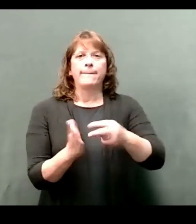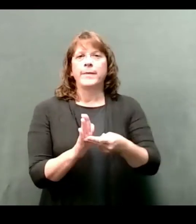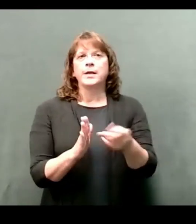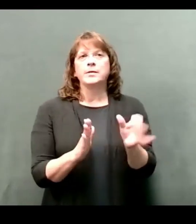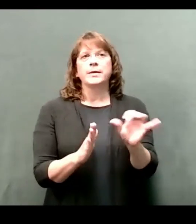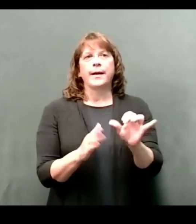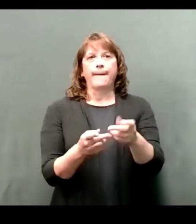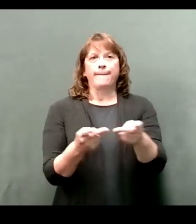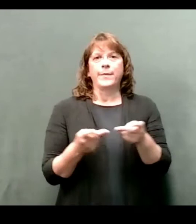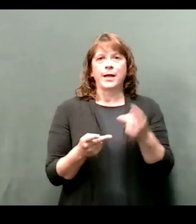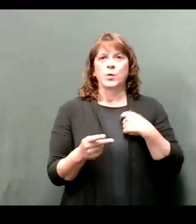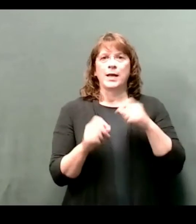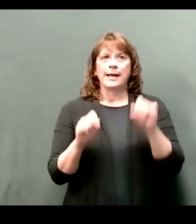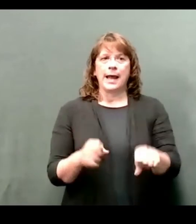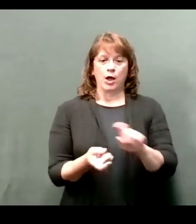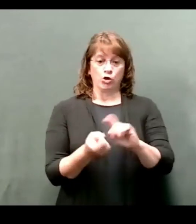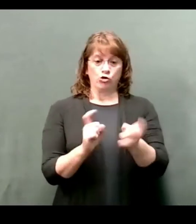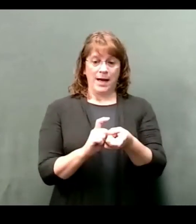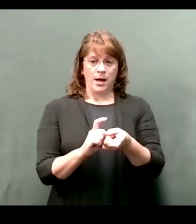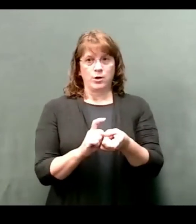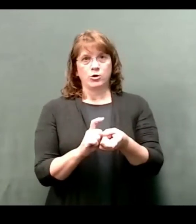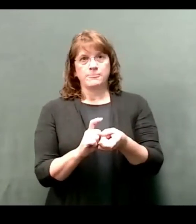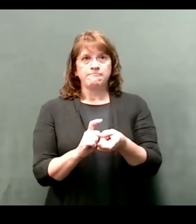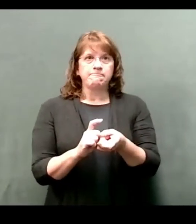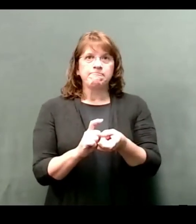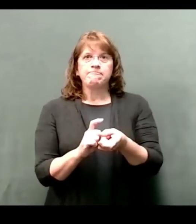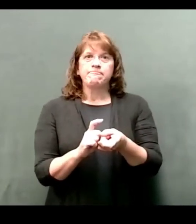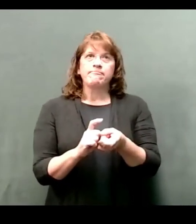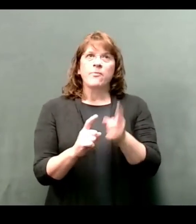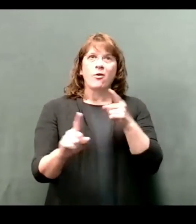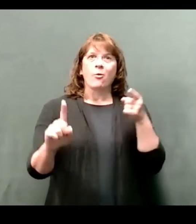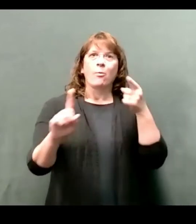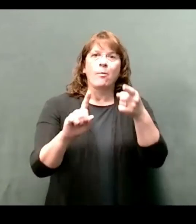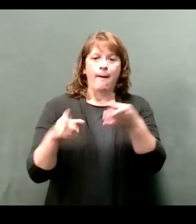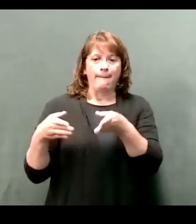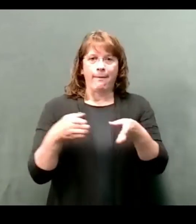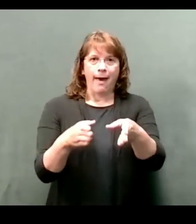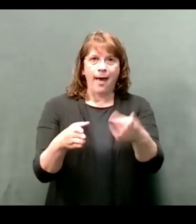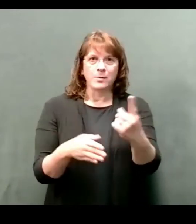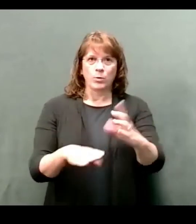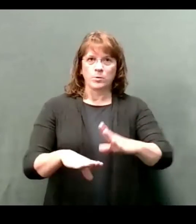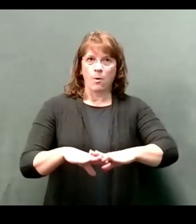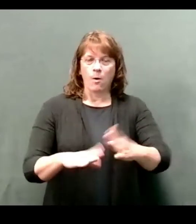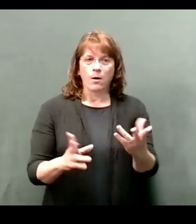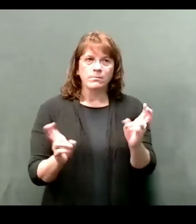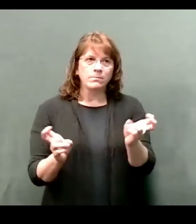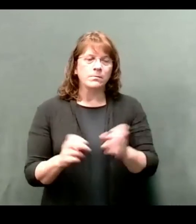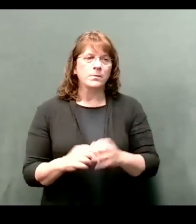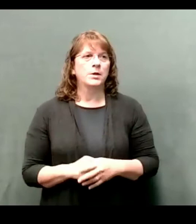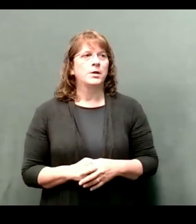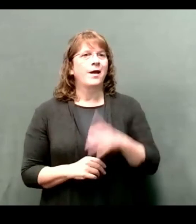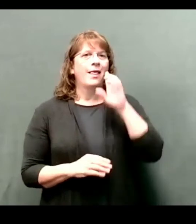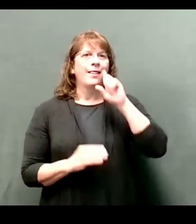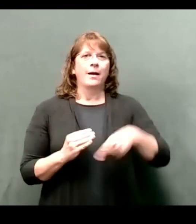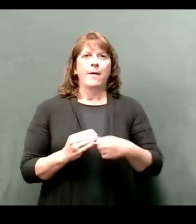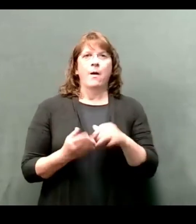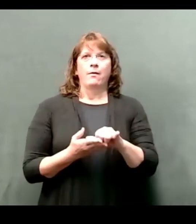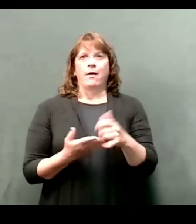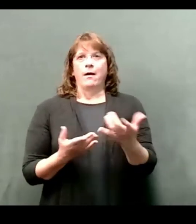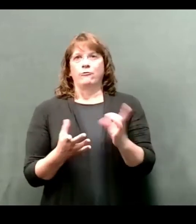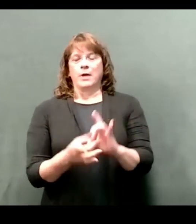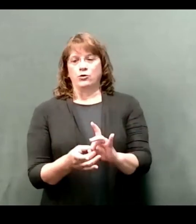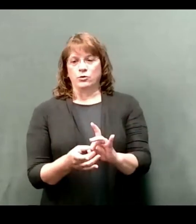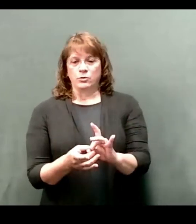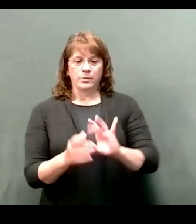to this as places where we can maybe change the trajectory or the path that somebody is on. We think about this in terms